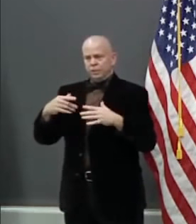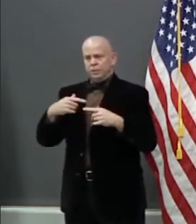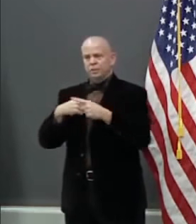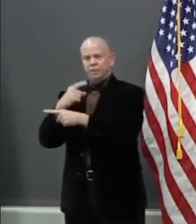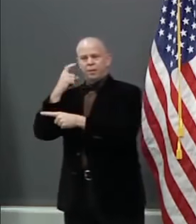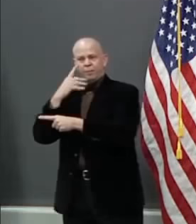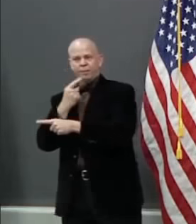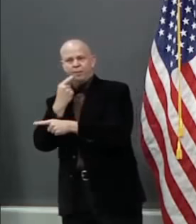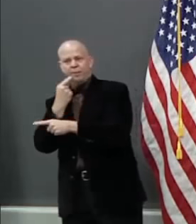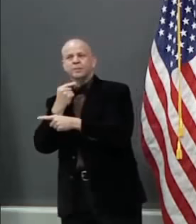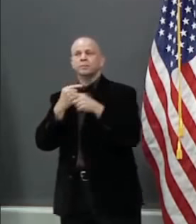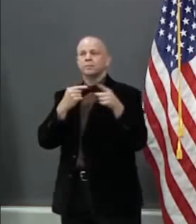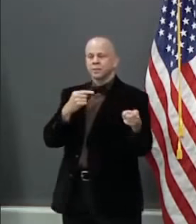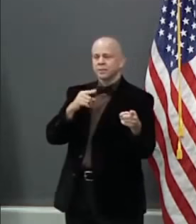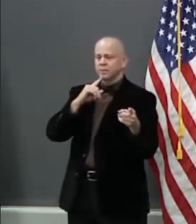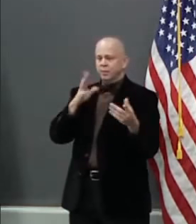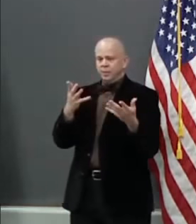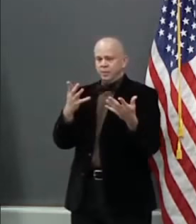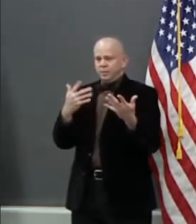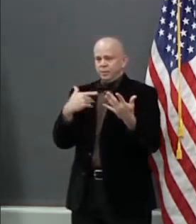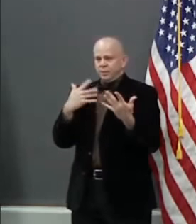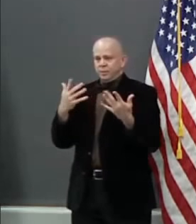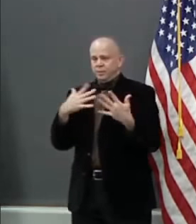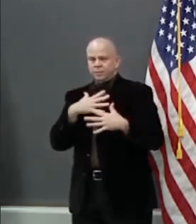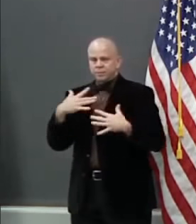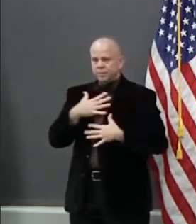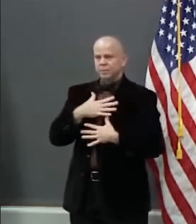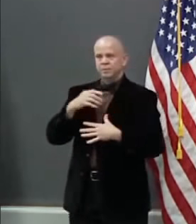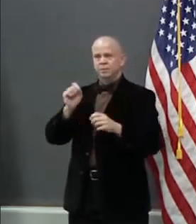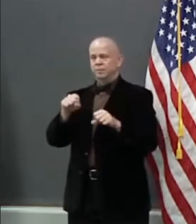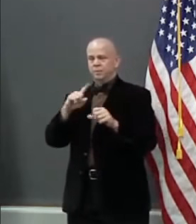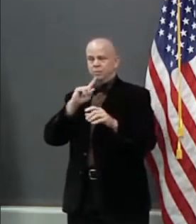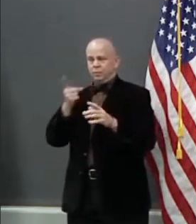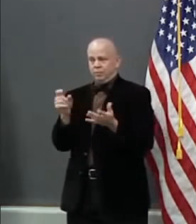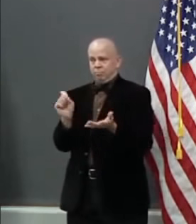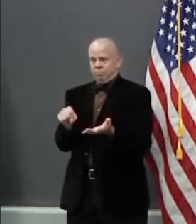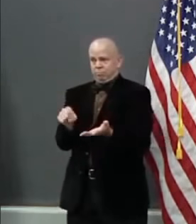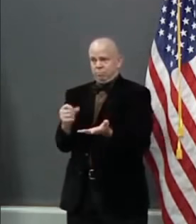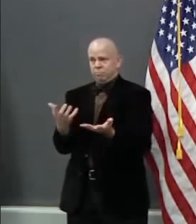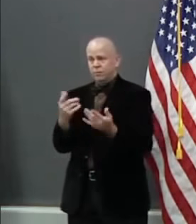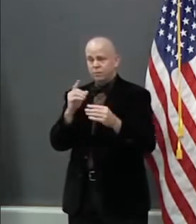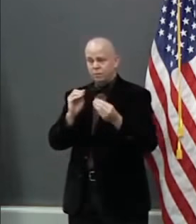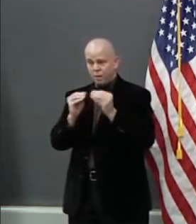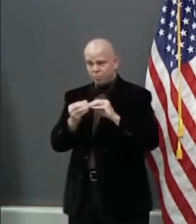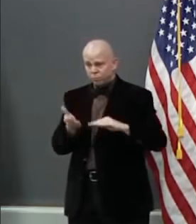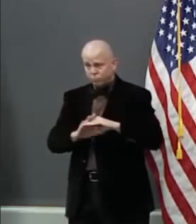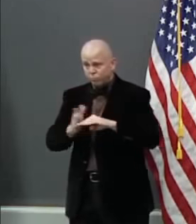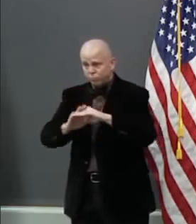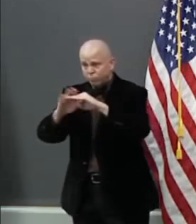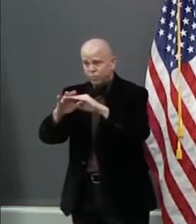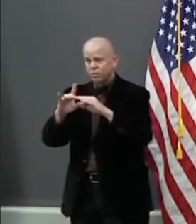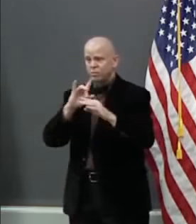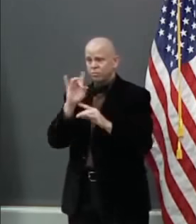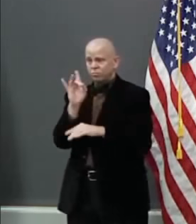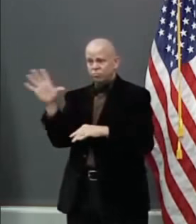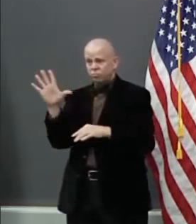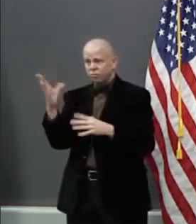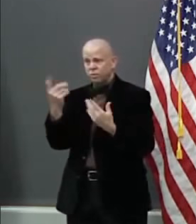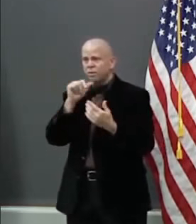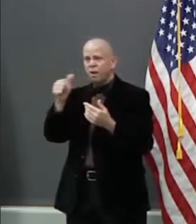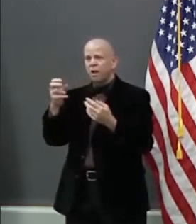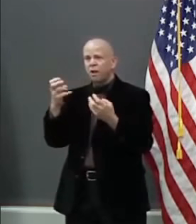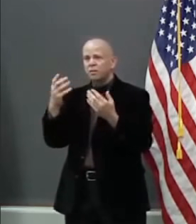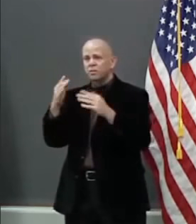That's just baseline. And yes, this increase in cases and the fairly dramatic way it happened, from kind of reaching